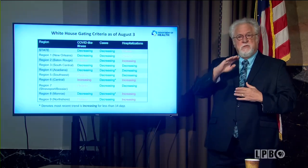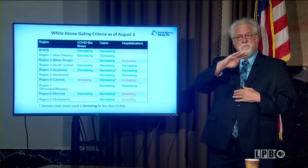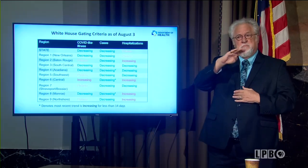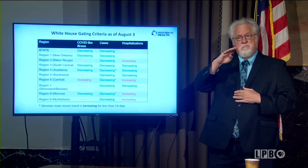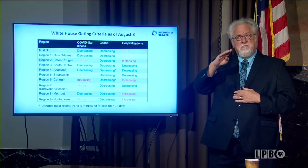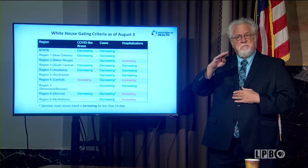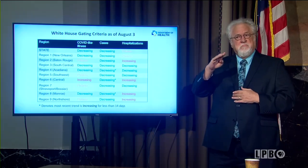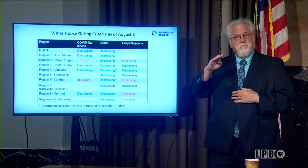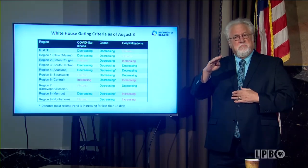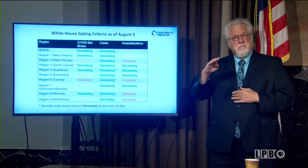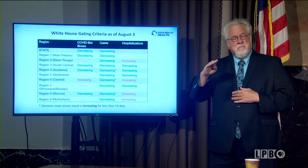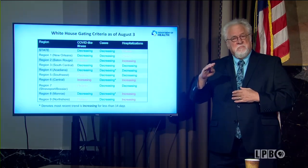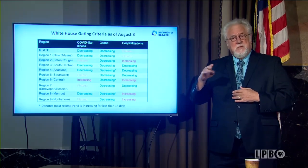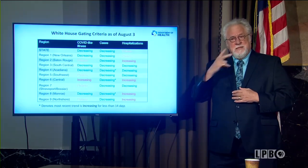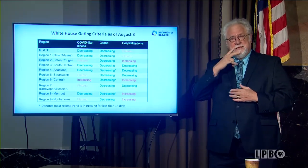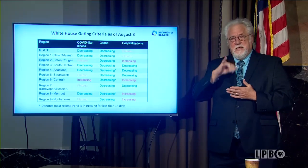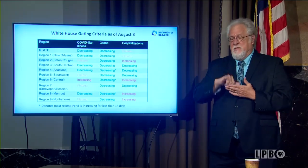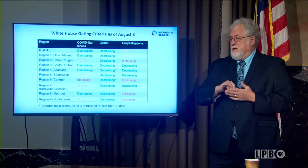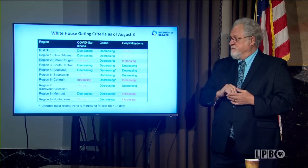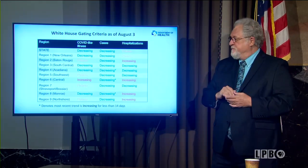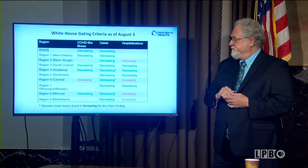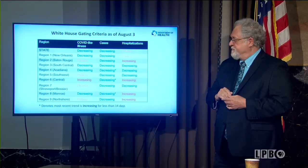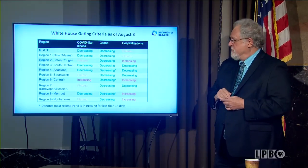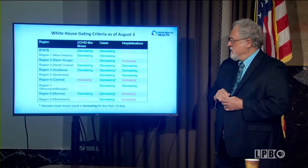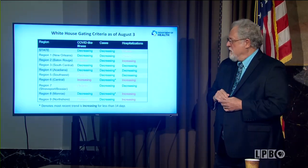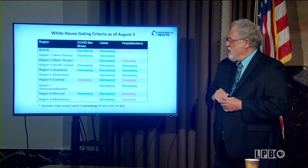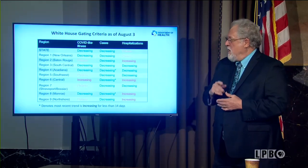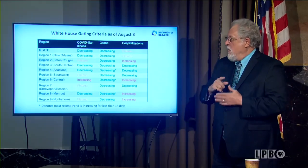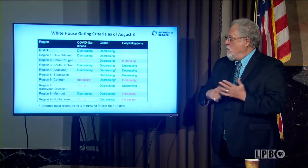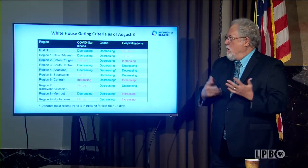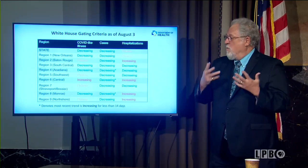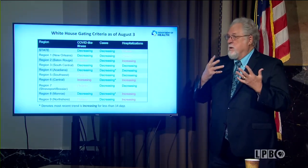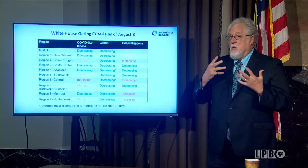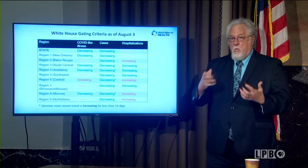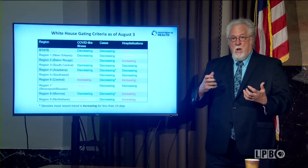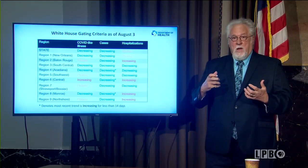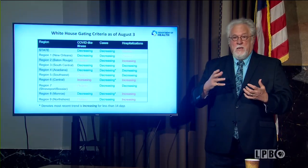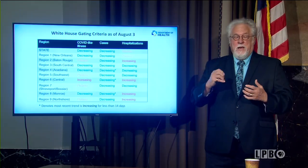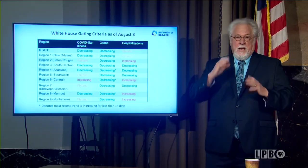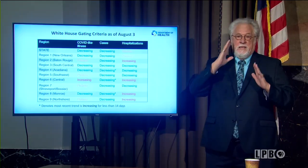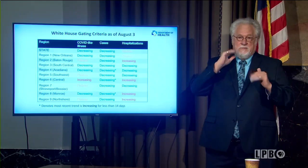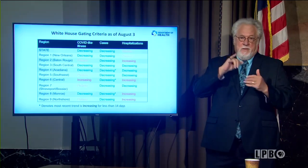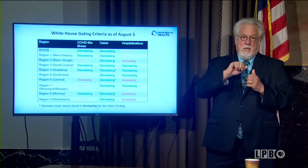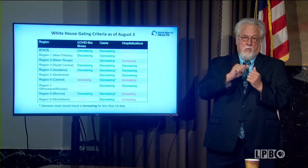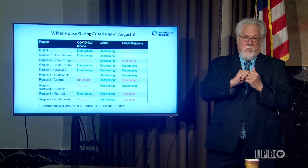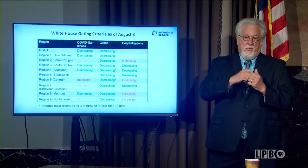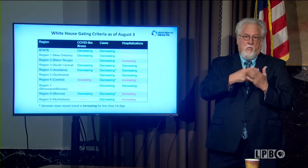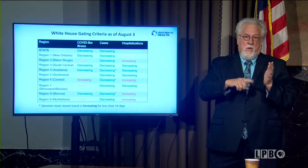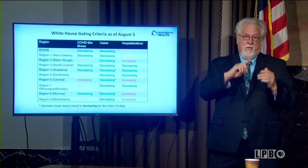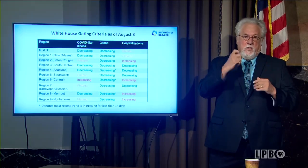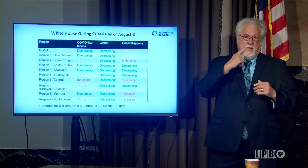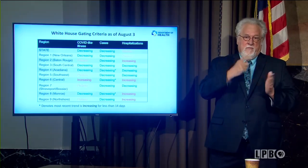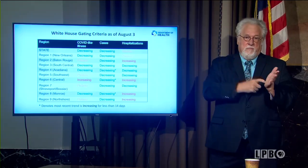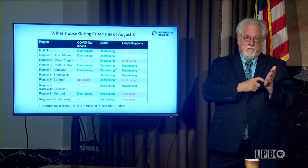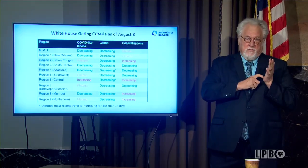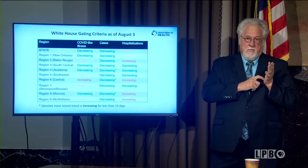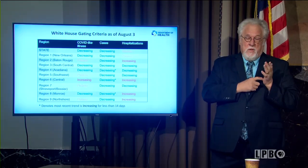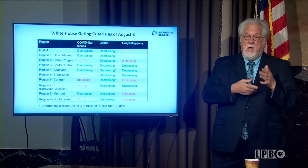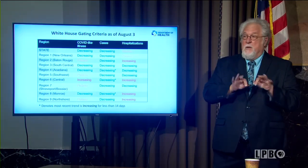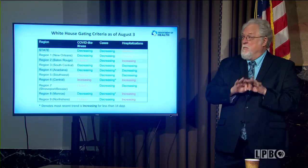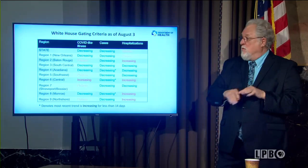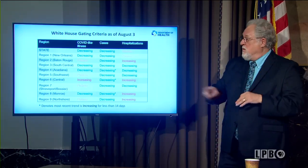state that we're starting to see cases decrease, what we would want and expect to see with the measures the governor's put in place.